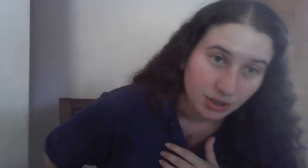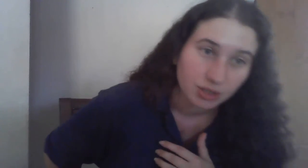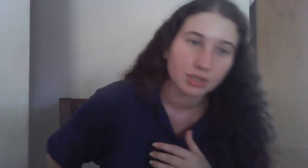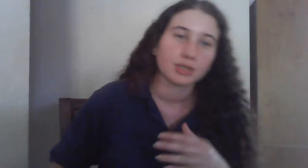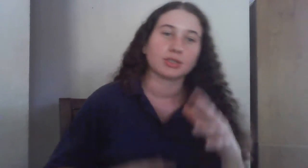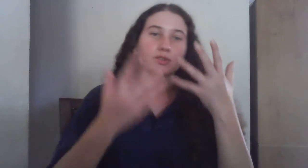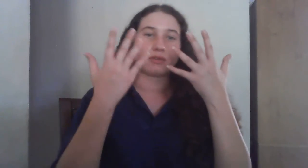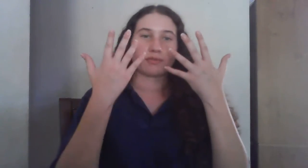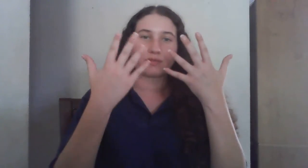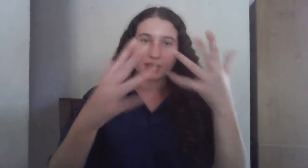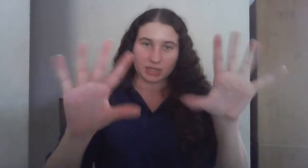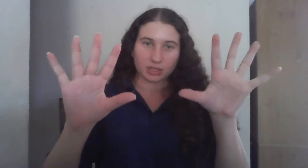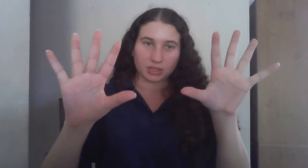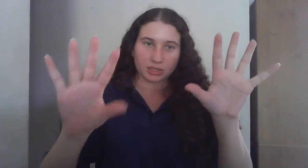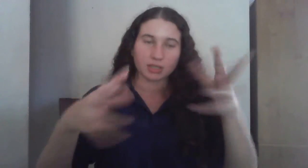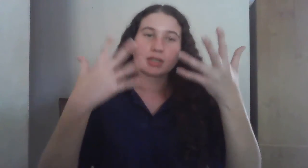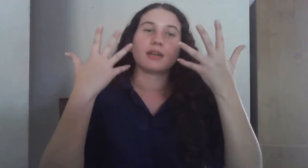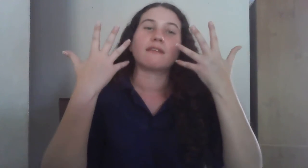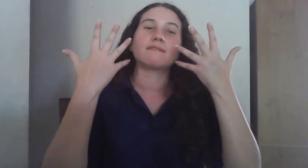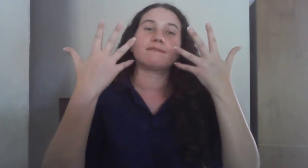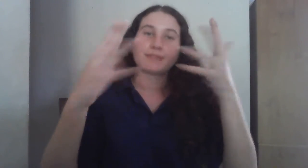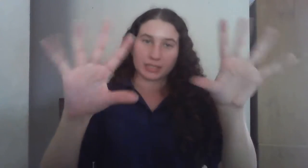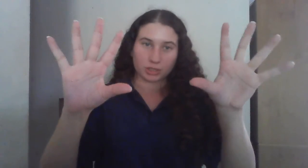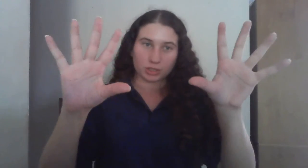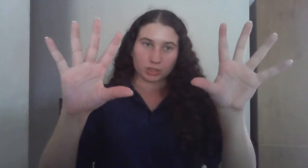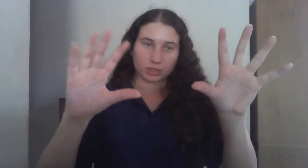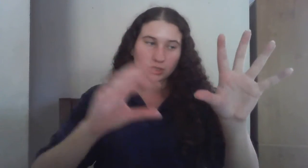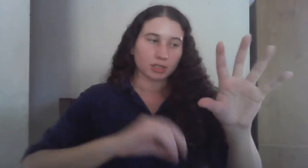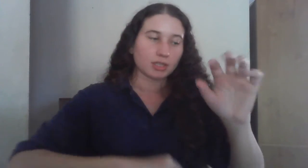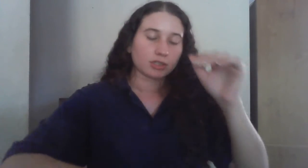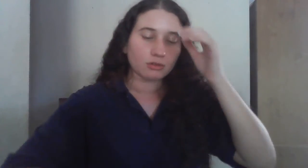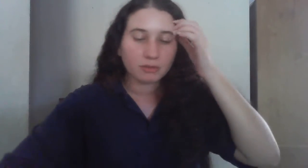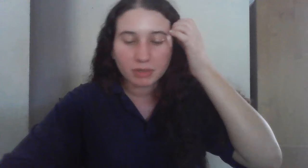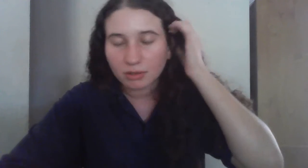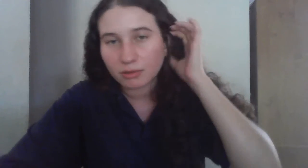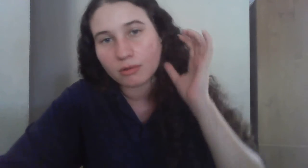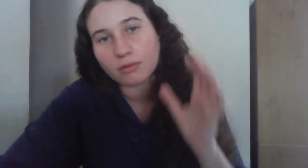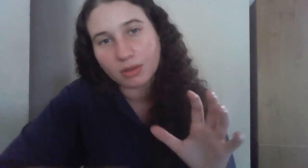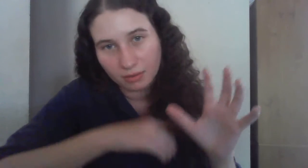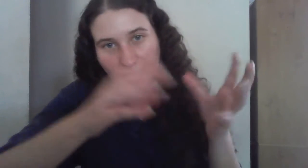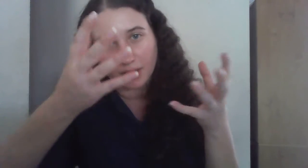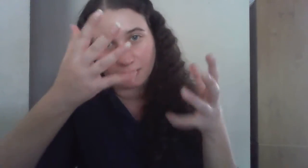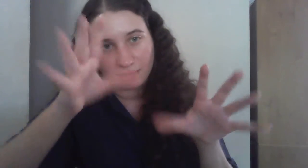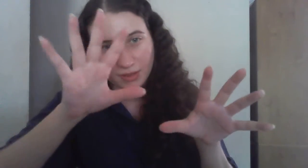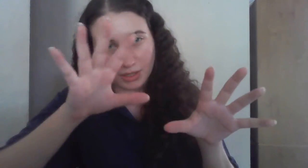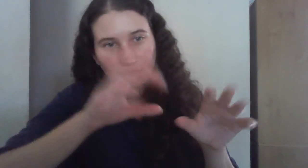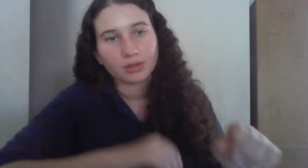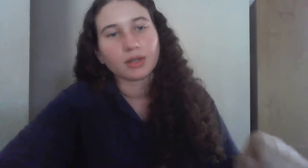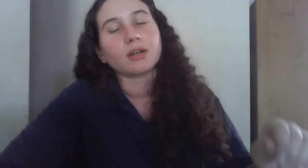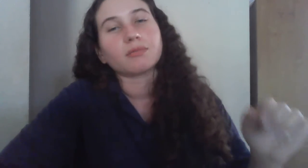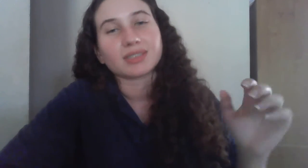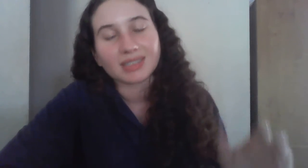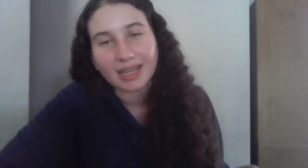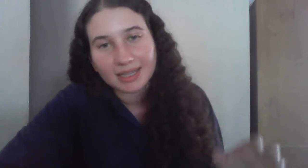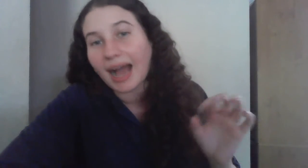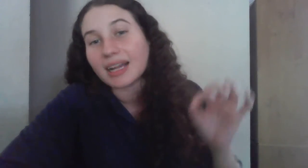finish. So finish, finish. So when we use this sign finish, we're saying I